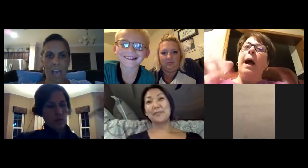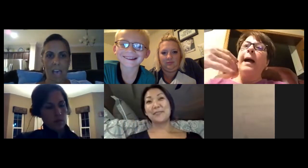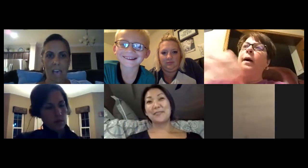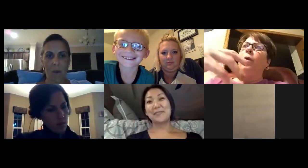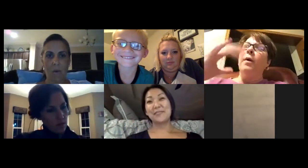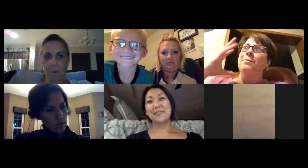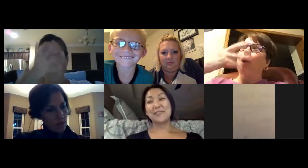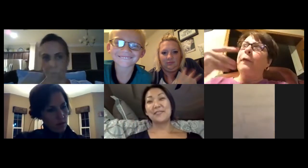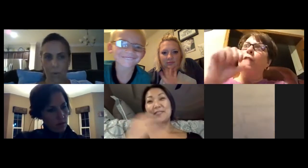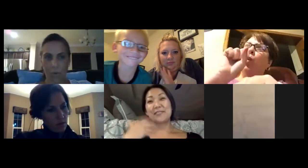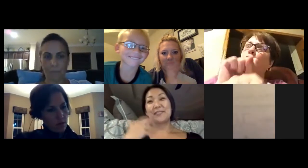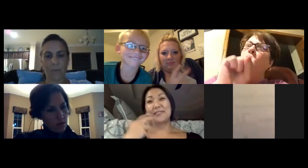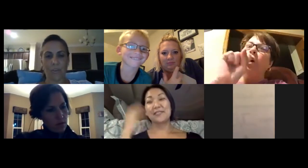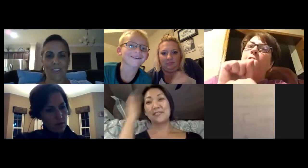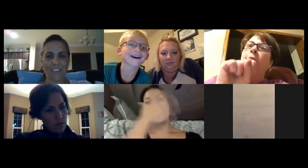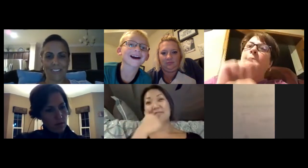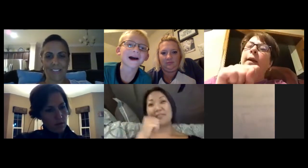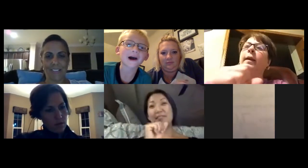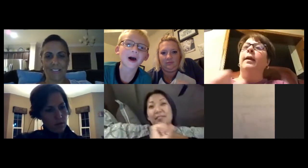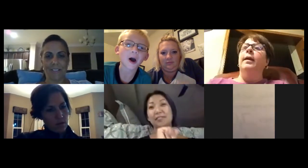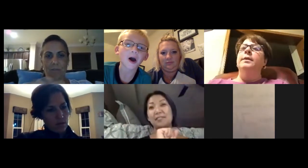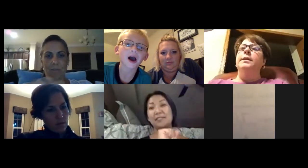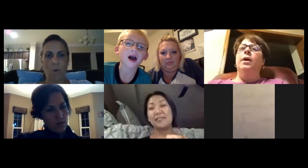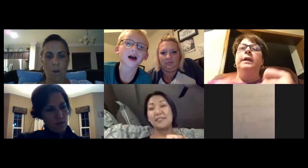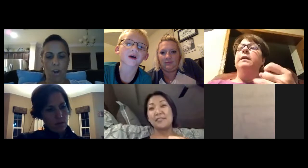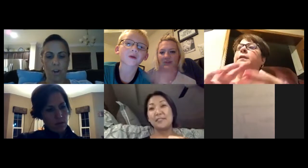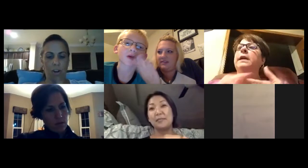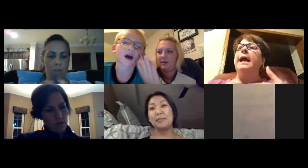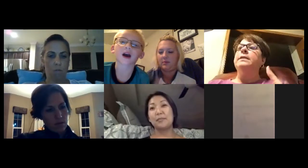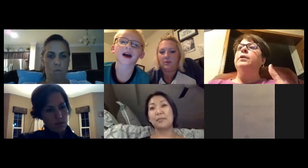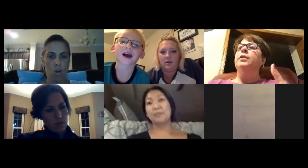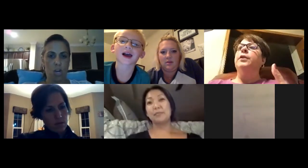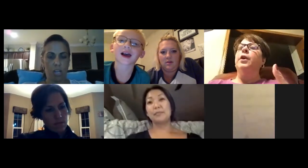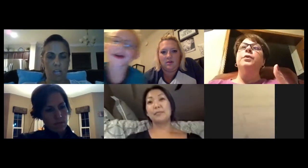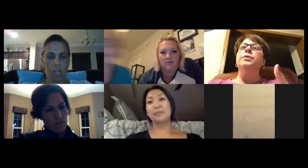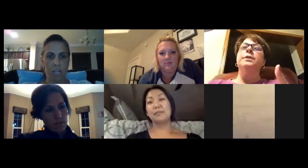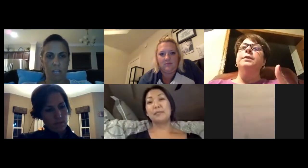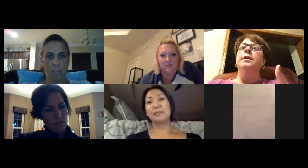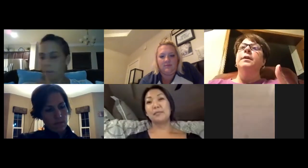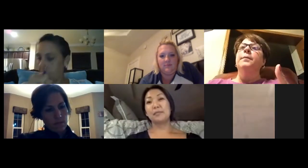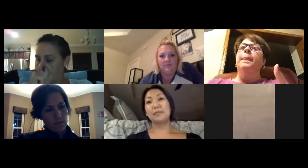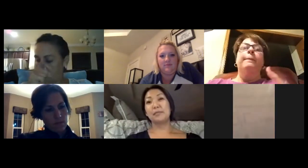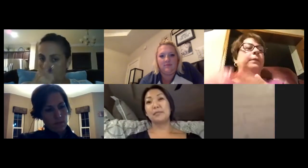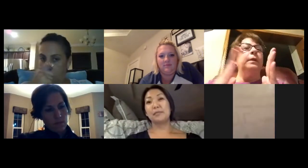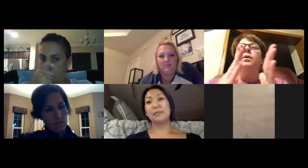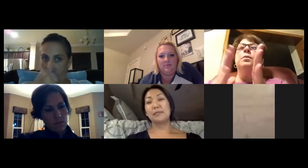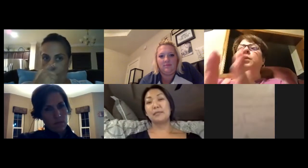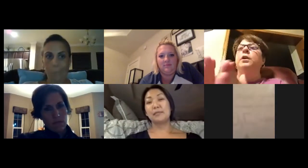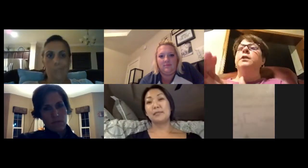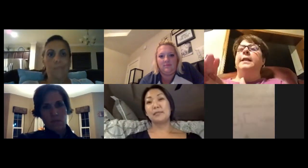Wow. Beautiful work. So even if you guys learn those little words